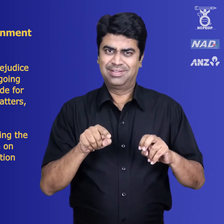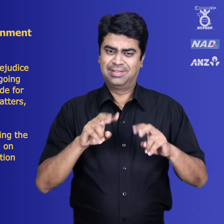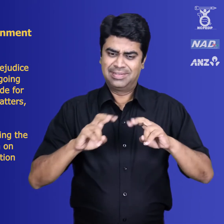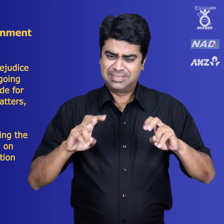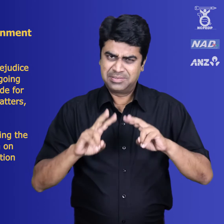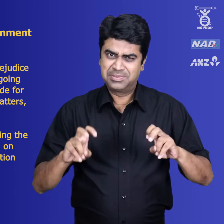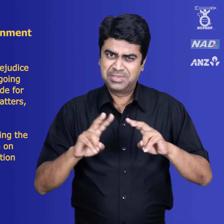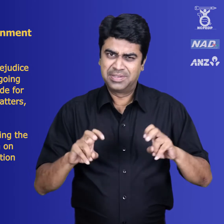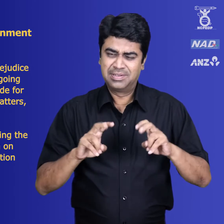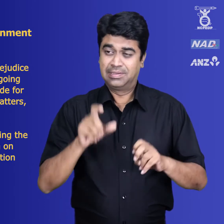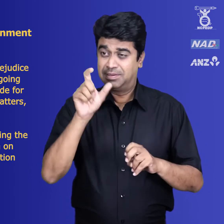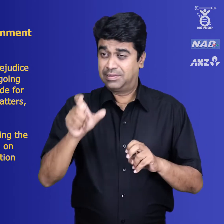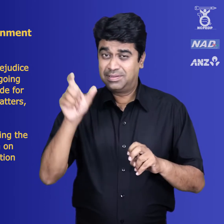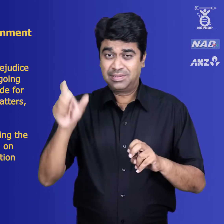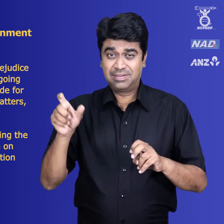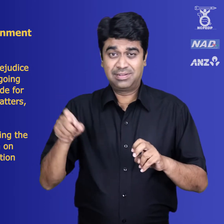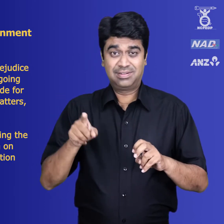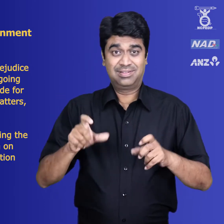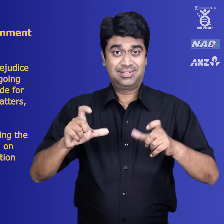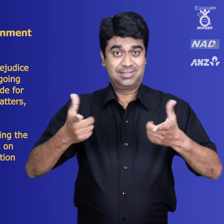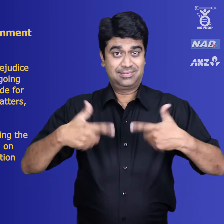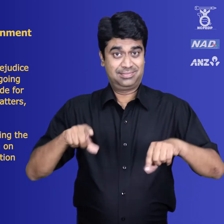2 of section 6.